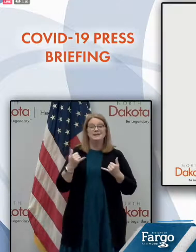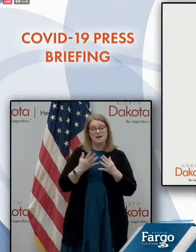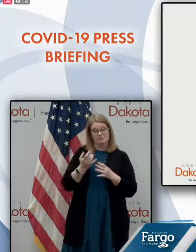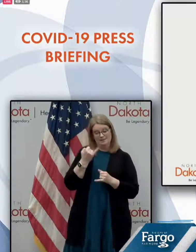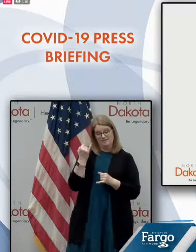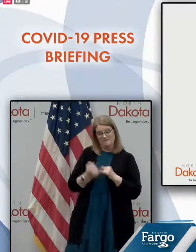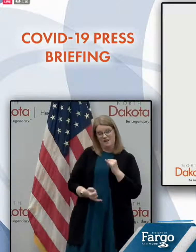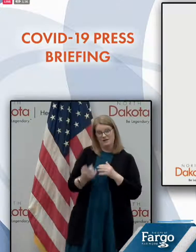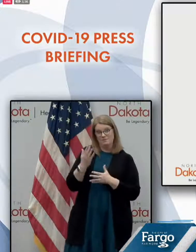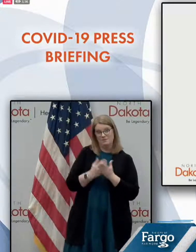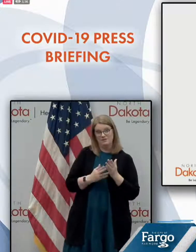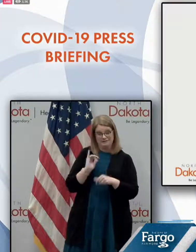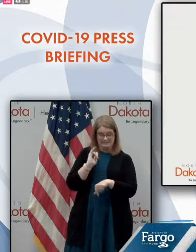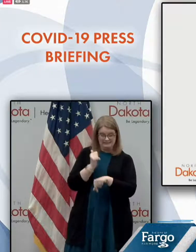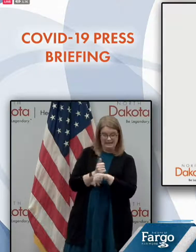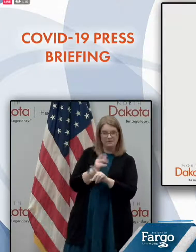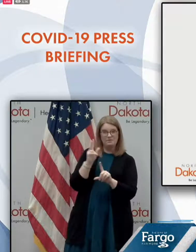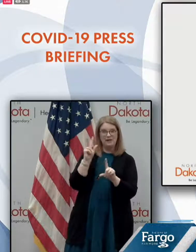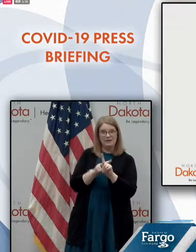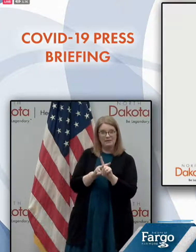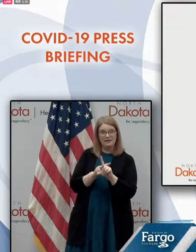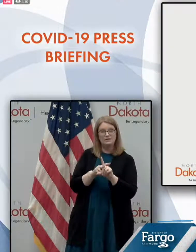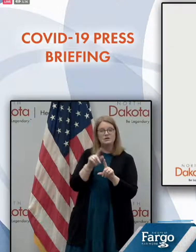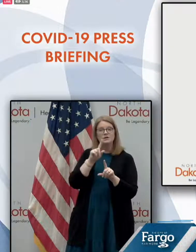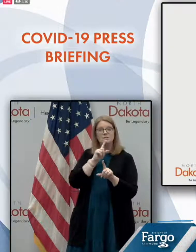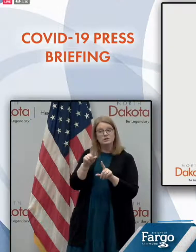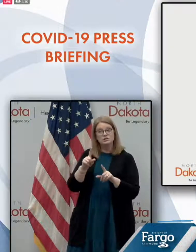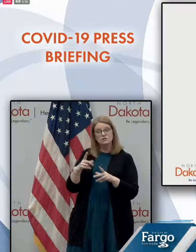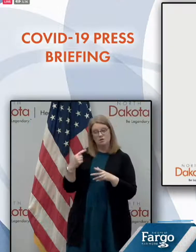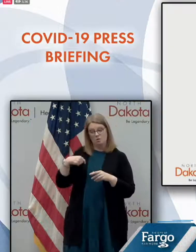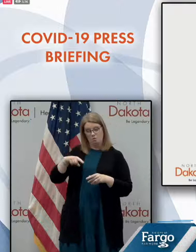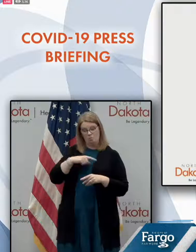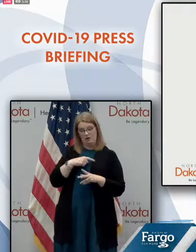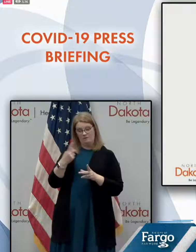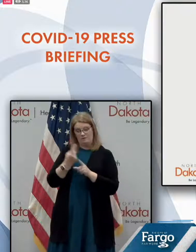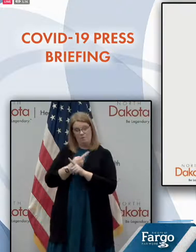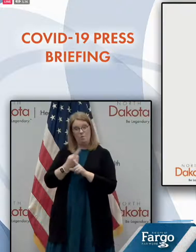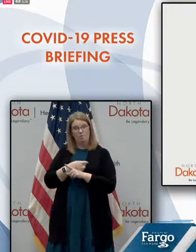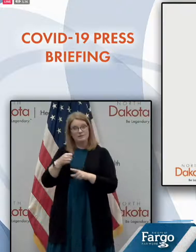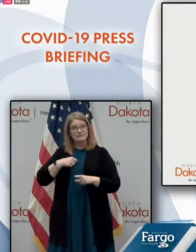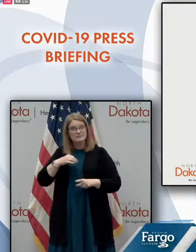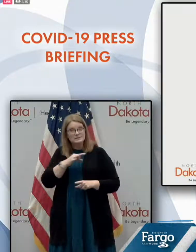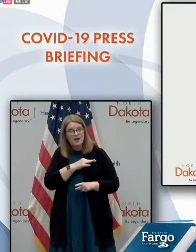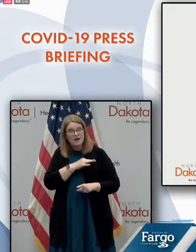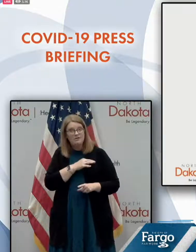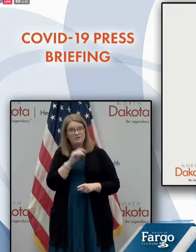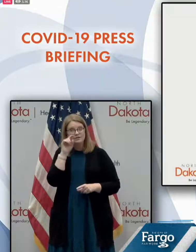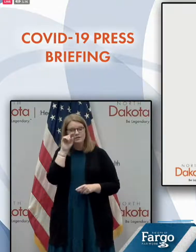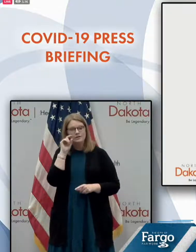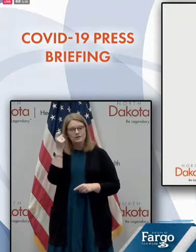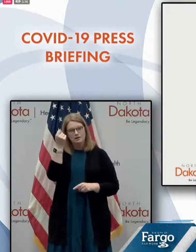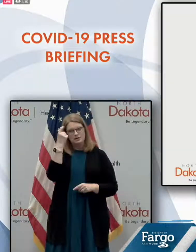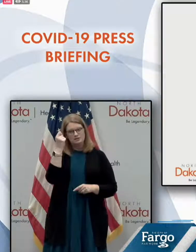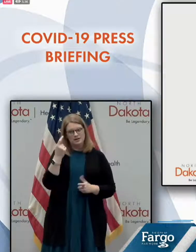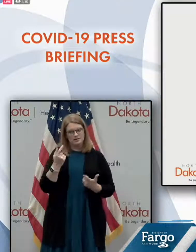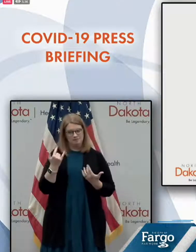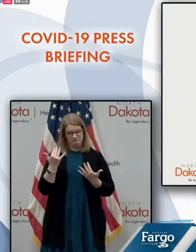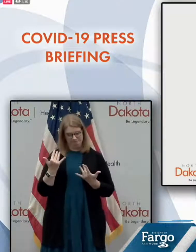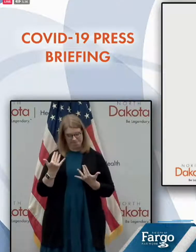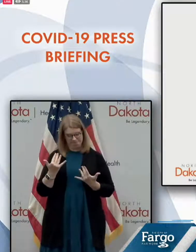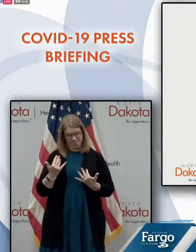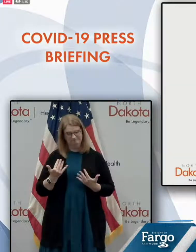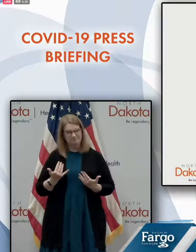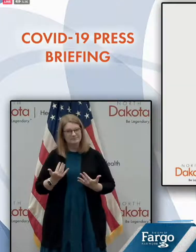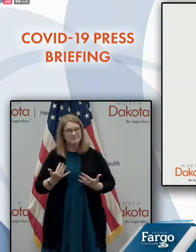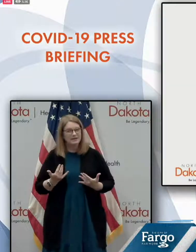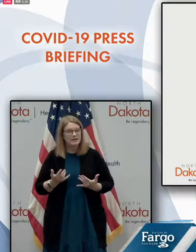of designing the application and ensuring that we are staffed properly, and we will not go live until we've received verification that our processes